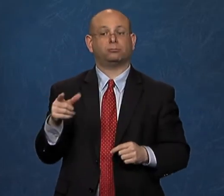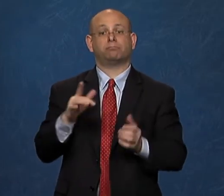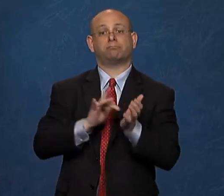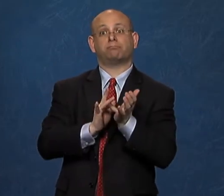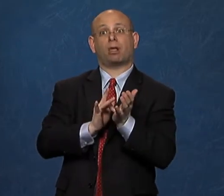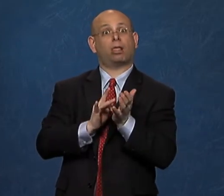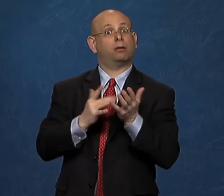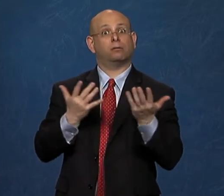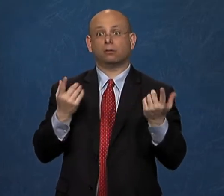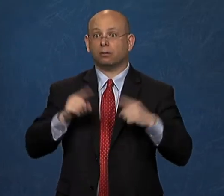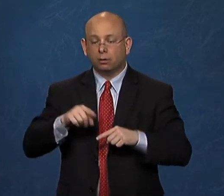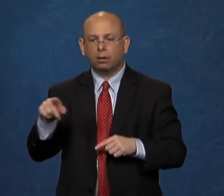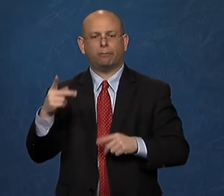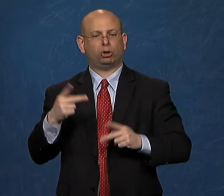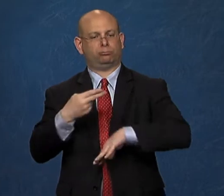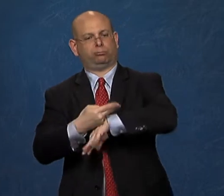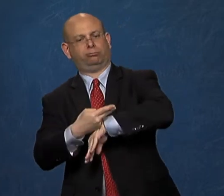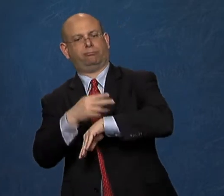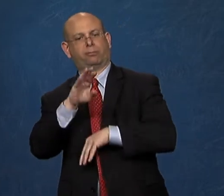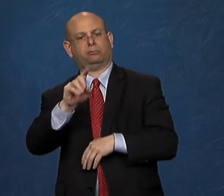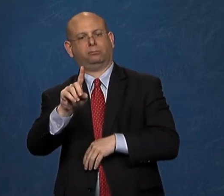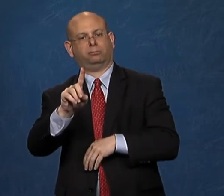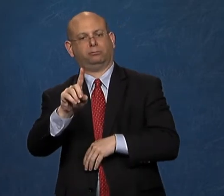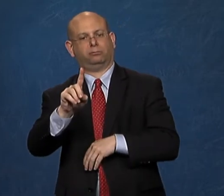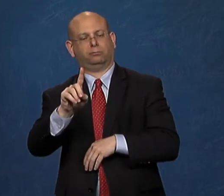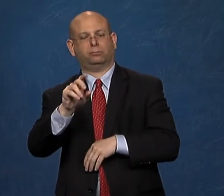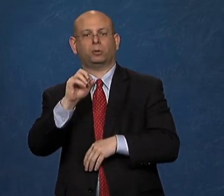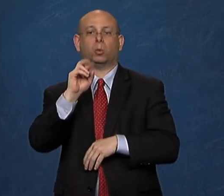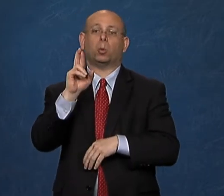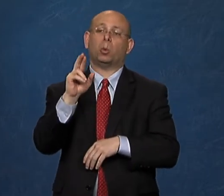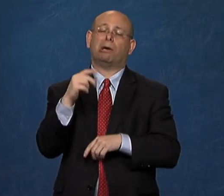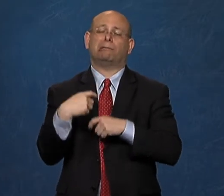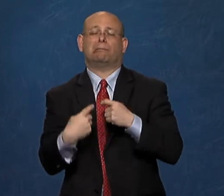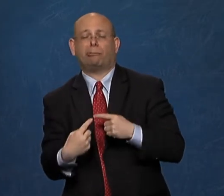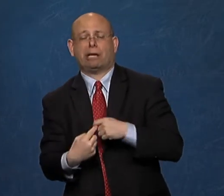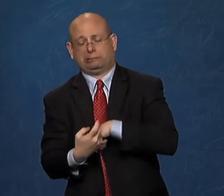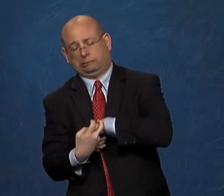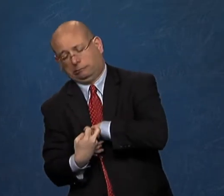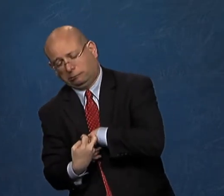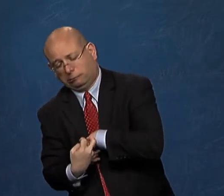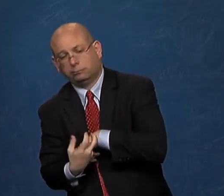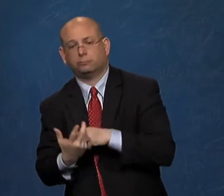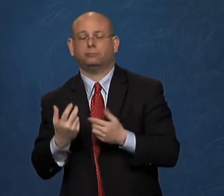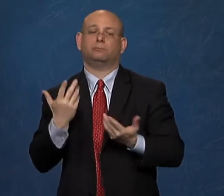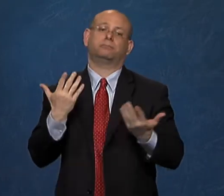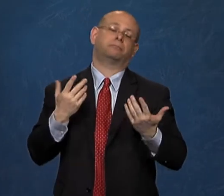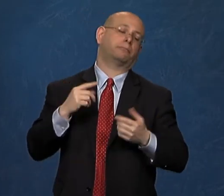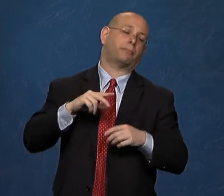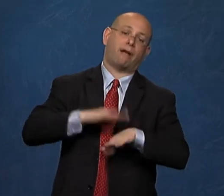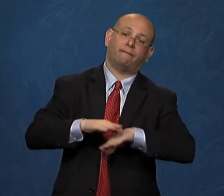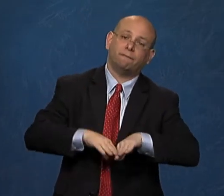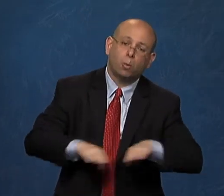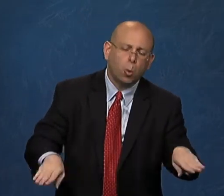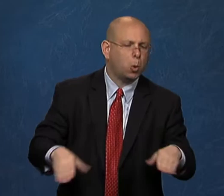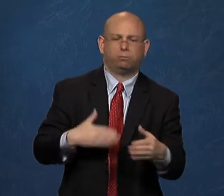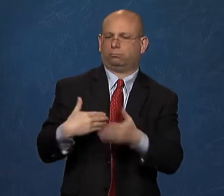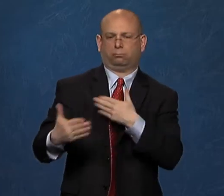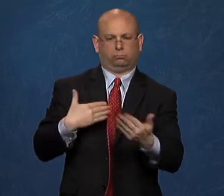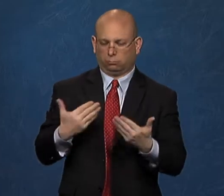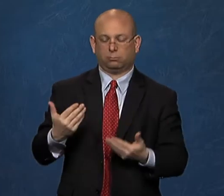primarily important for medical situations. If you think about a person who's lying in bed, or is in some kind of pain and is doubled over, perhaps they're on the